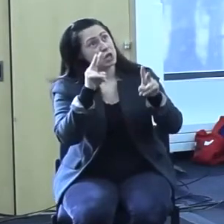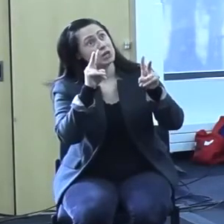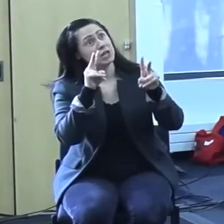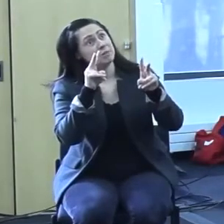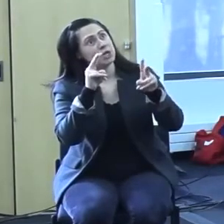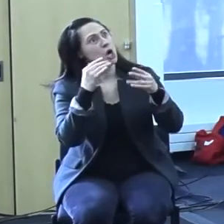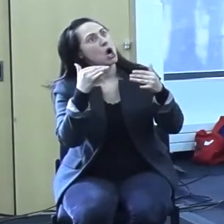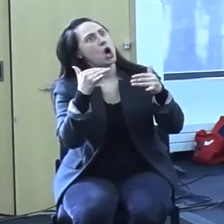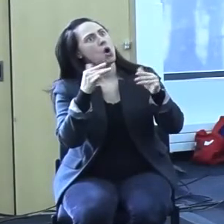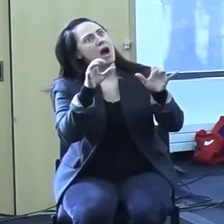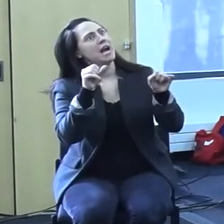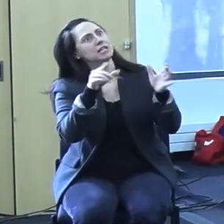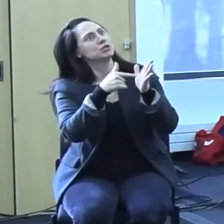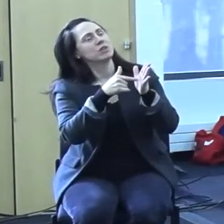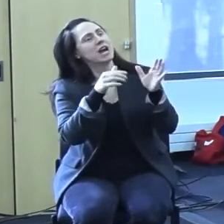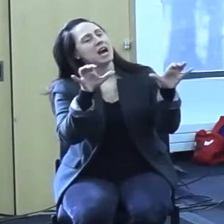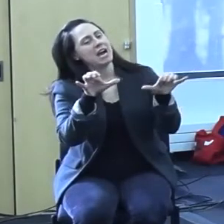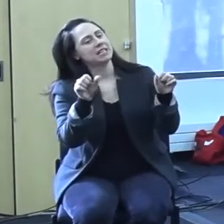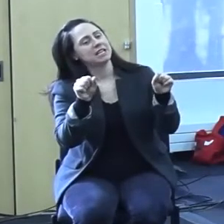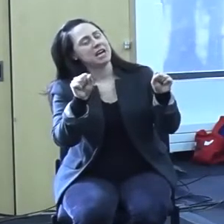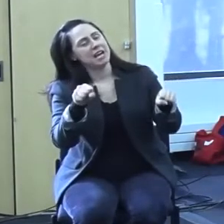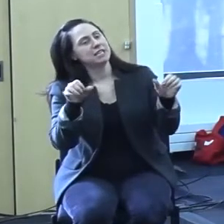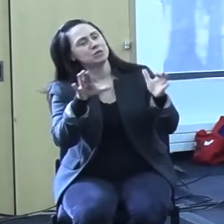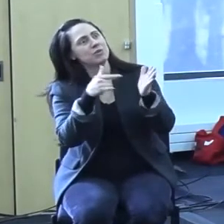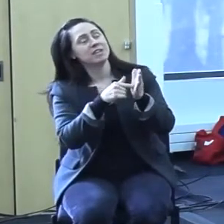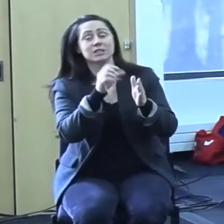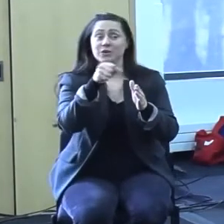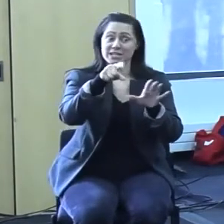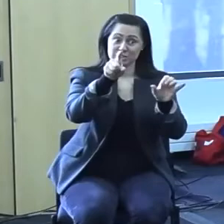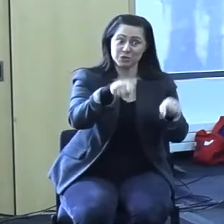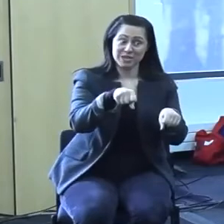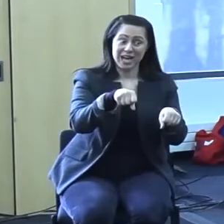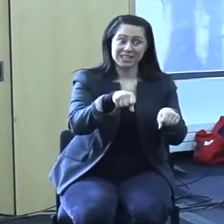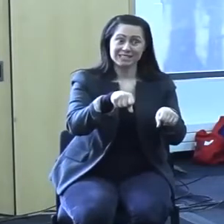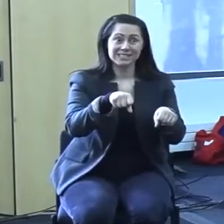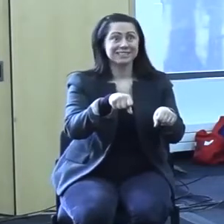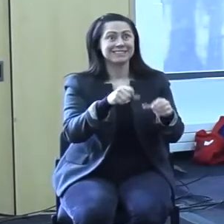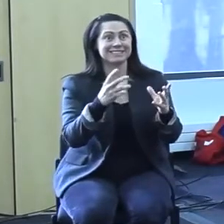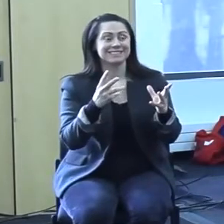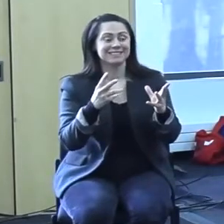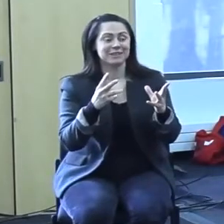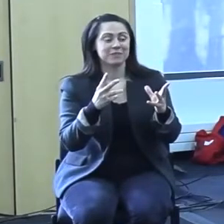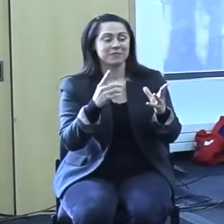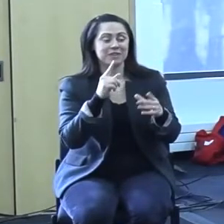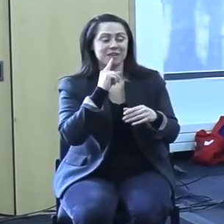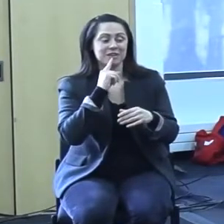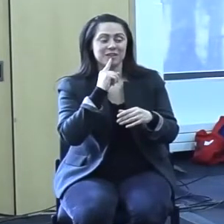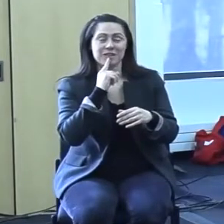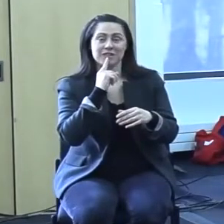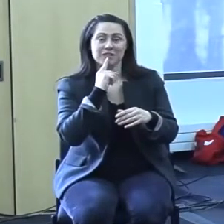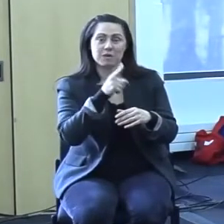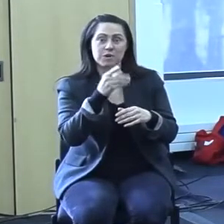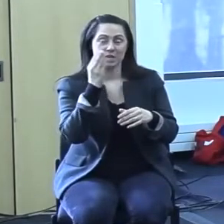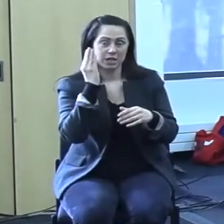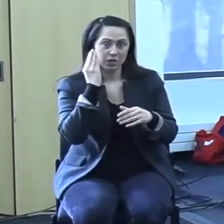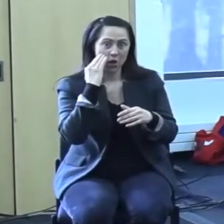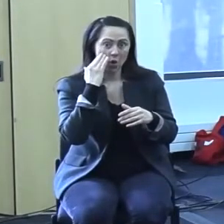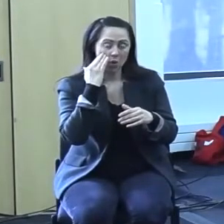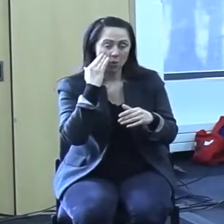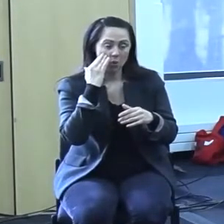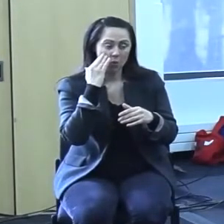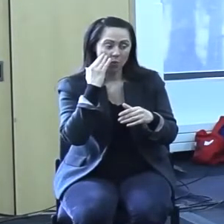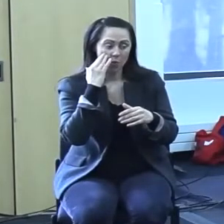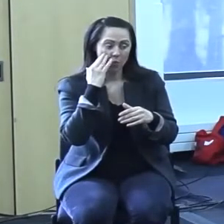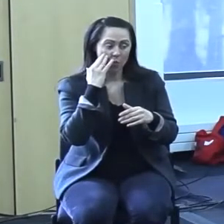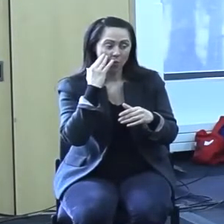oh, I could do this. Oh, yes, you can. I mean, they really need to know, and